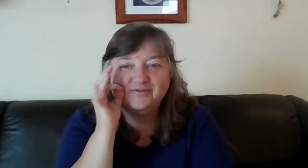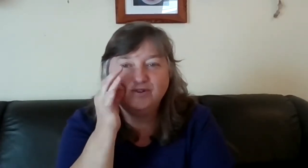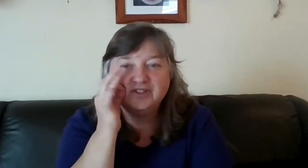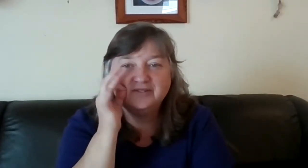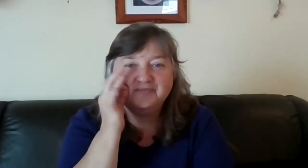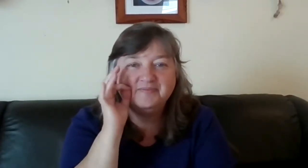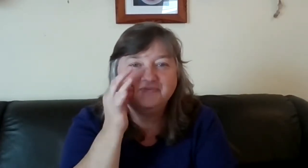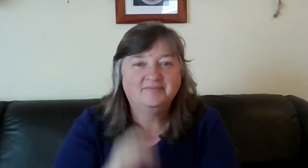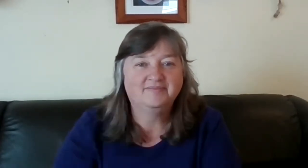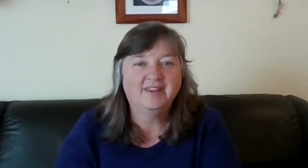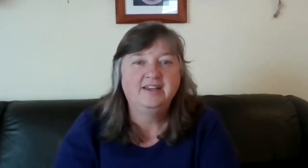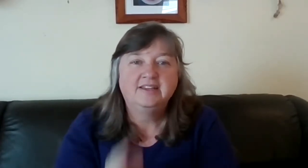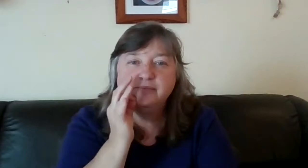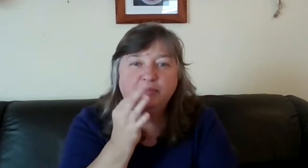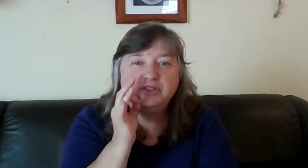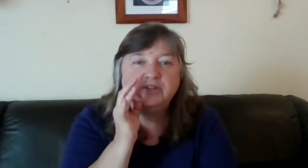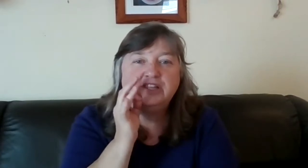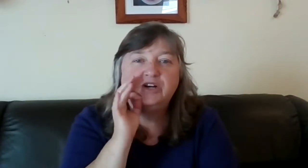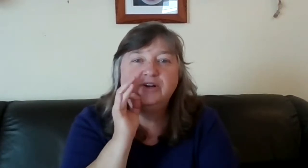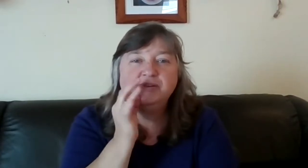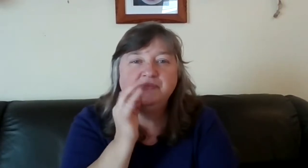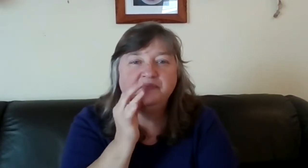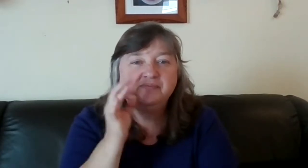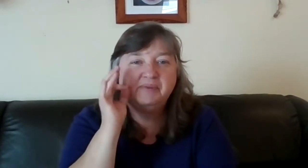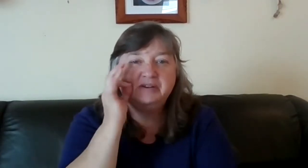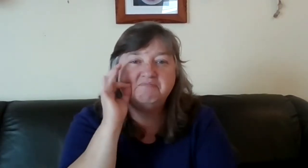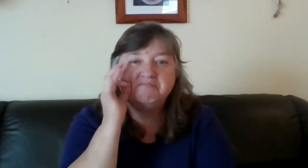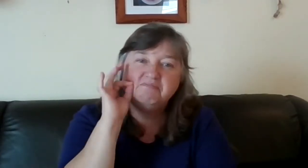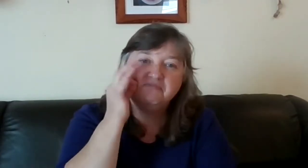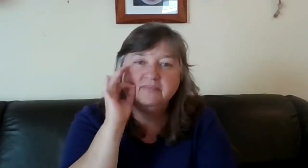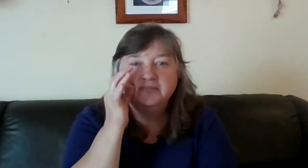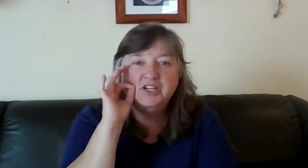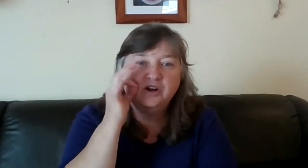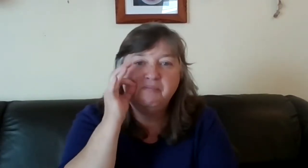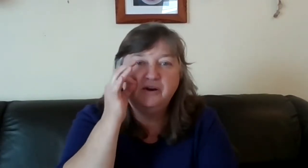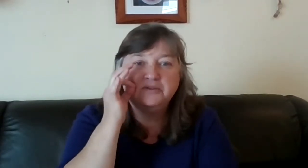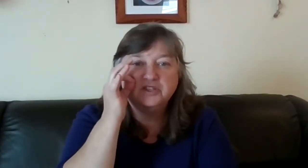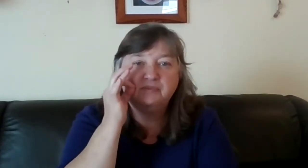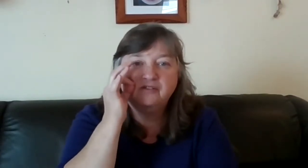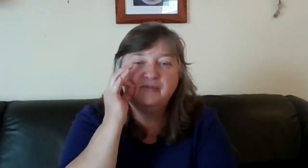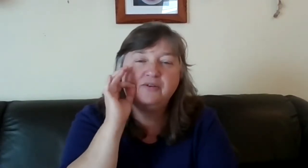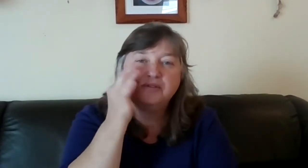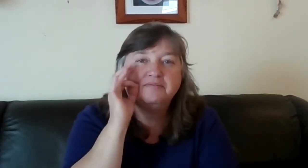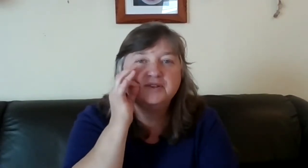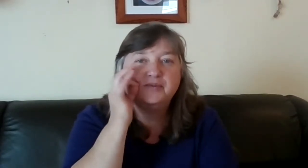Fruit. Some people do it lower, but you know, mouth, just above mouth, somewhere in